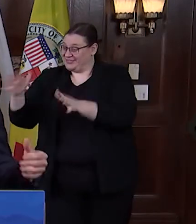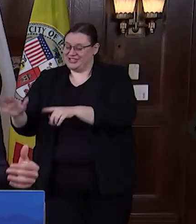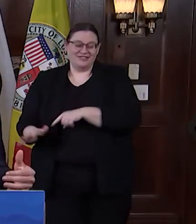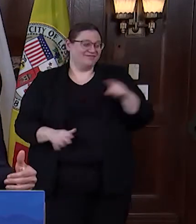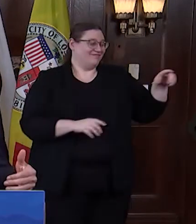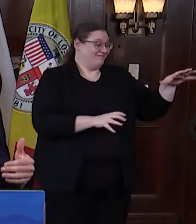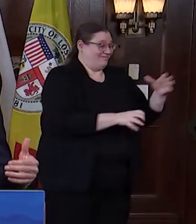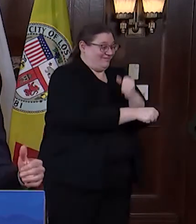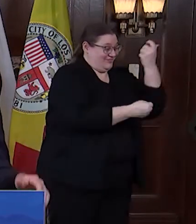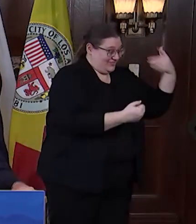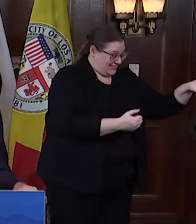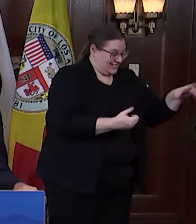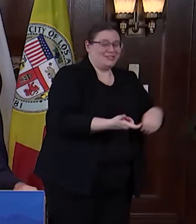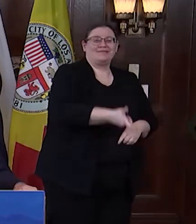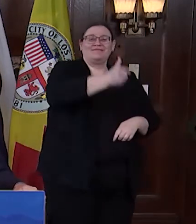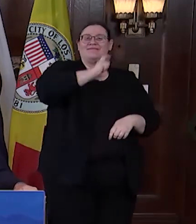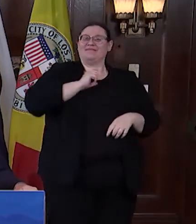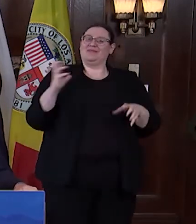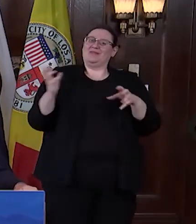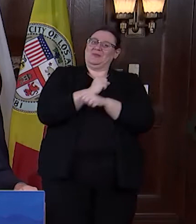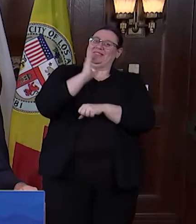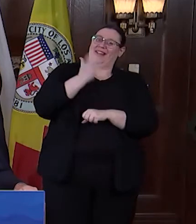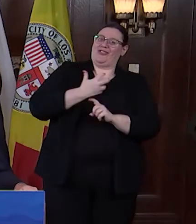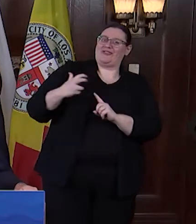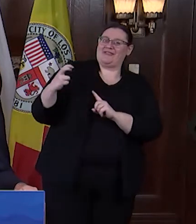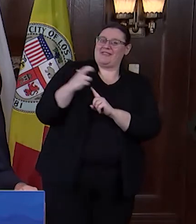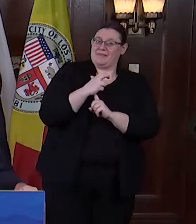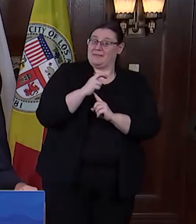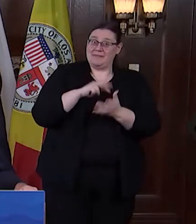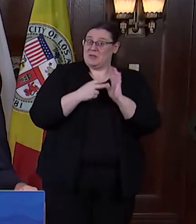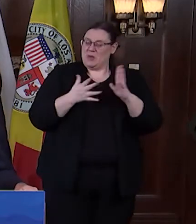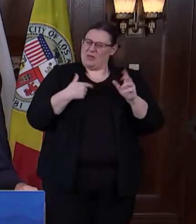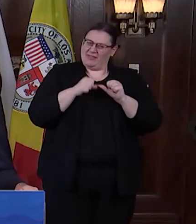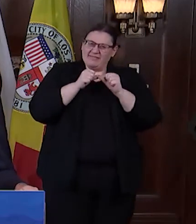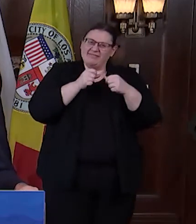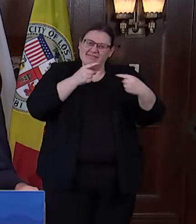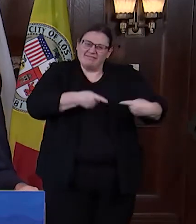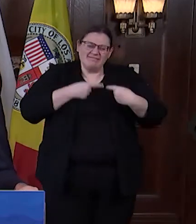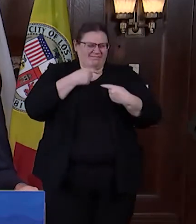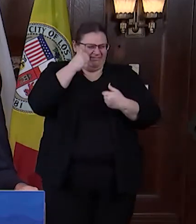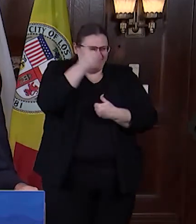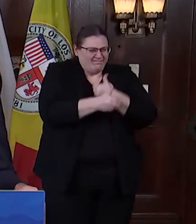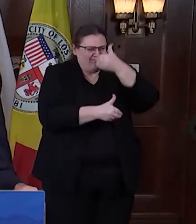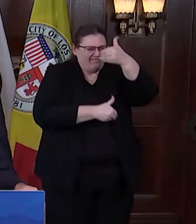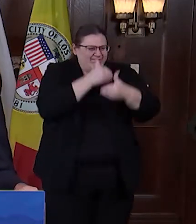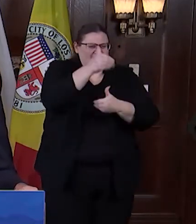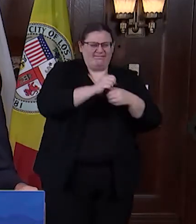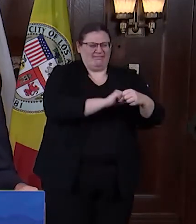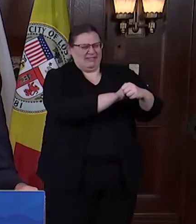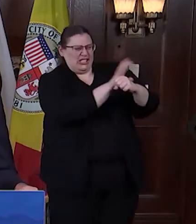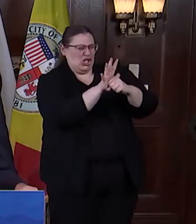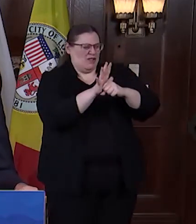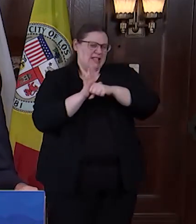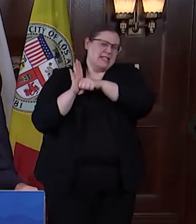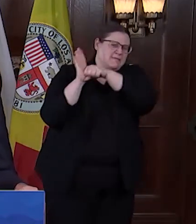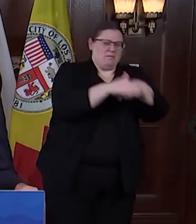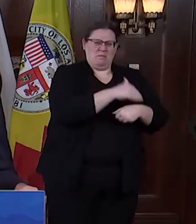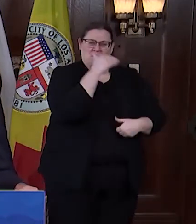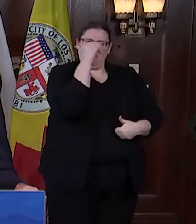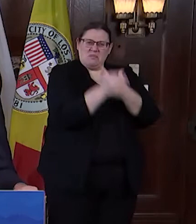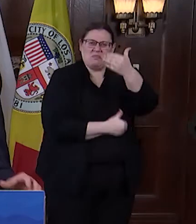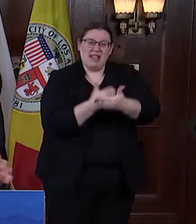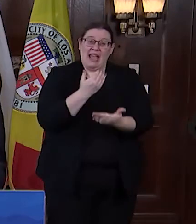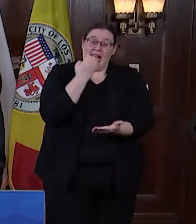it's on us to win ours, to continue our fight in our battle against COVID-19 and this economic